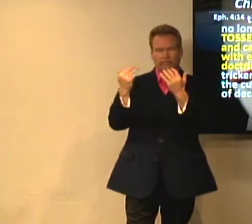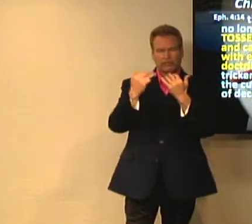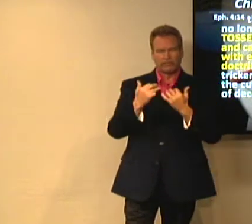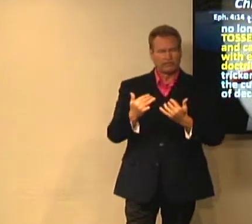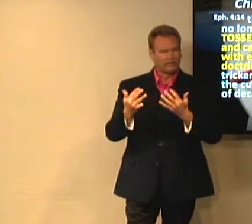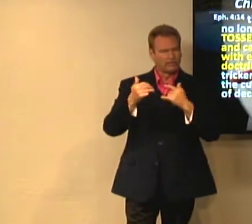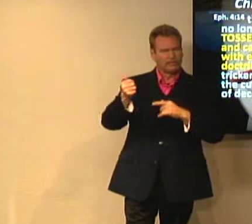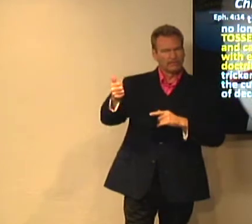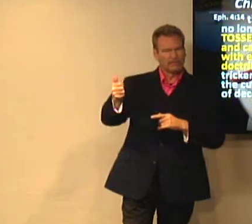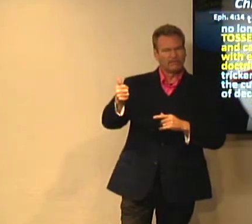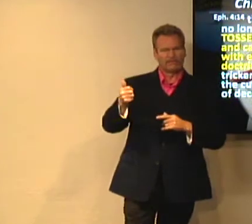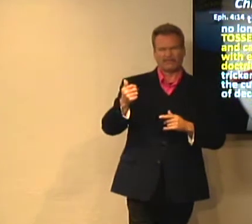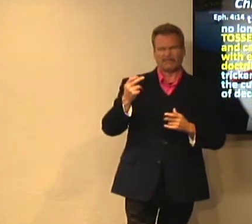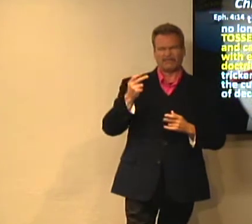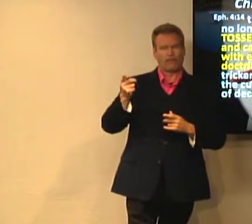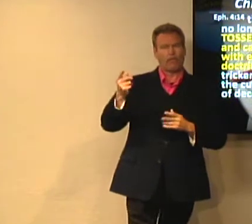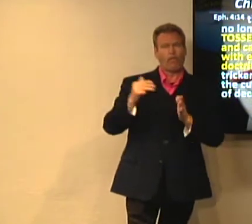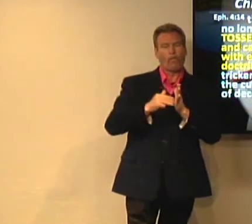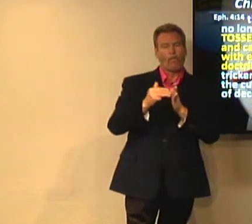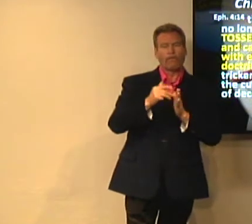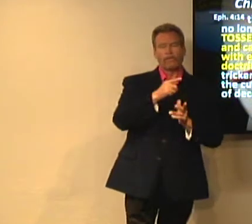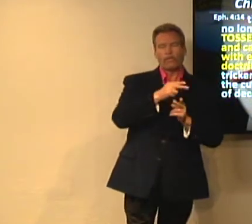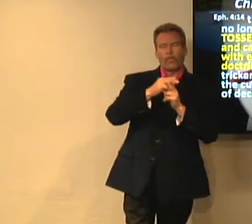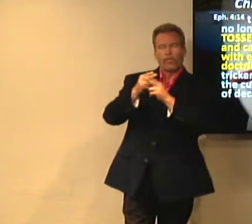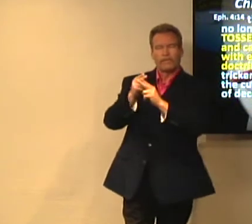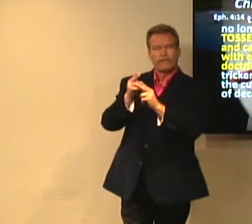It's like negative influence coming and going.